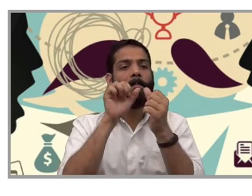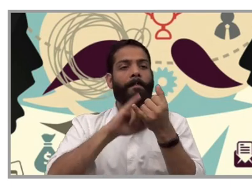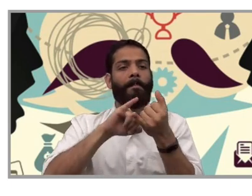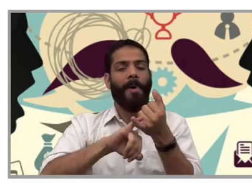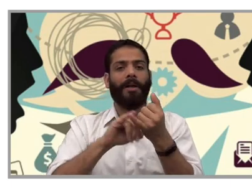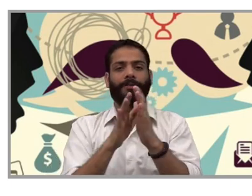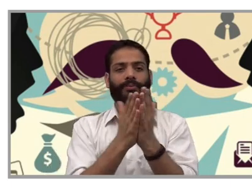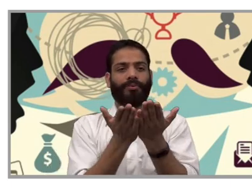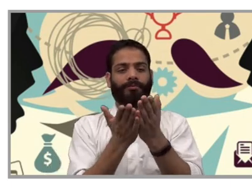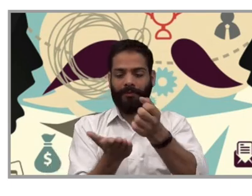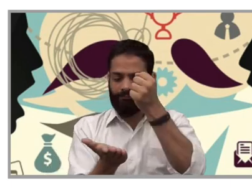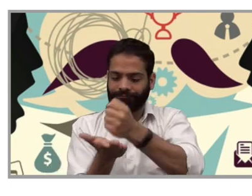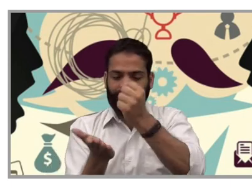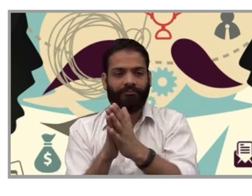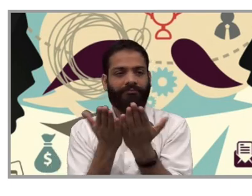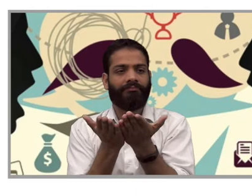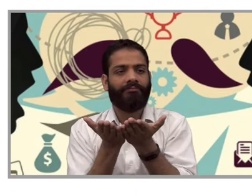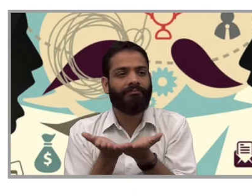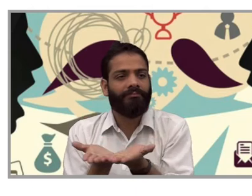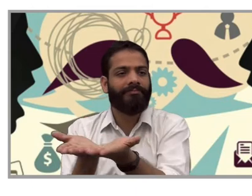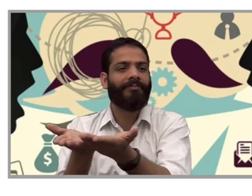book would be pass book.